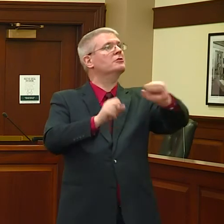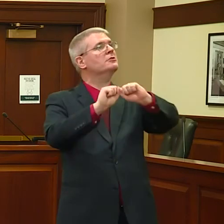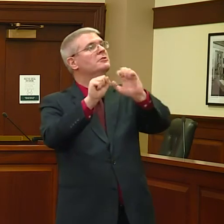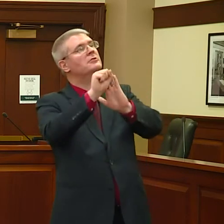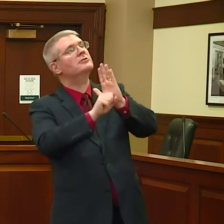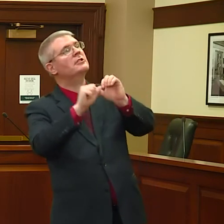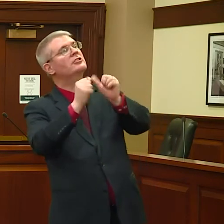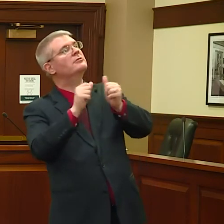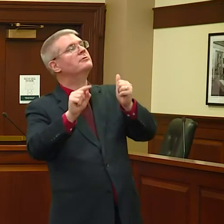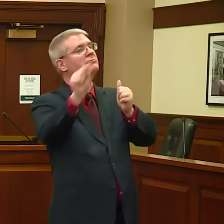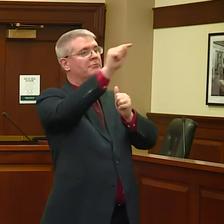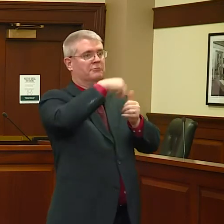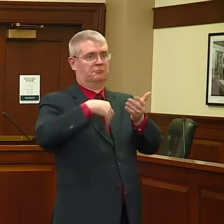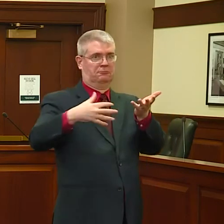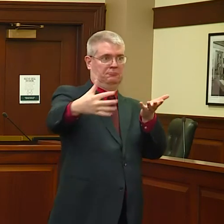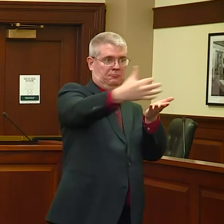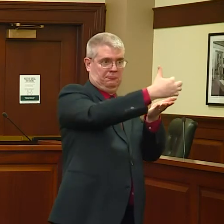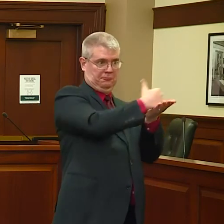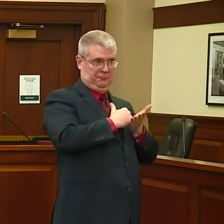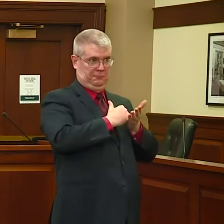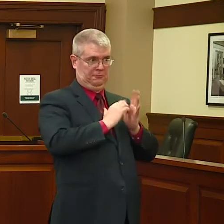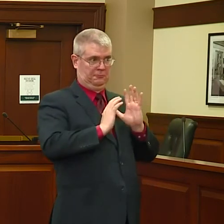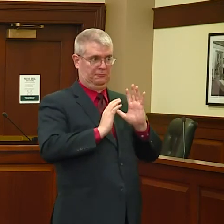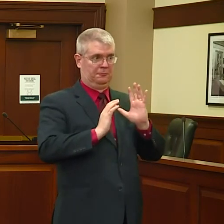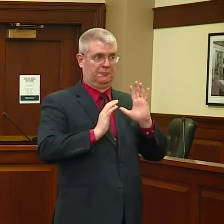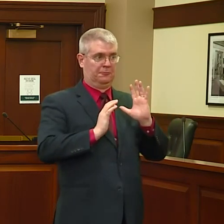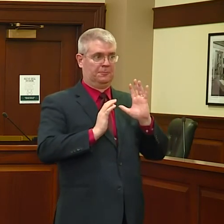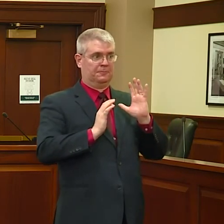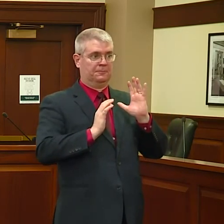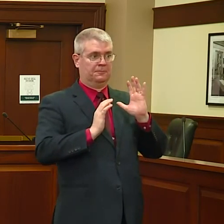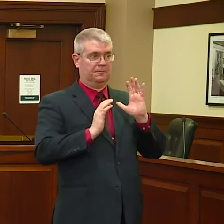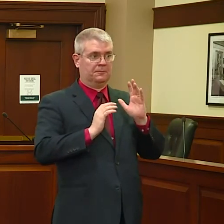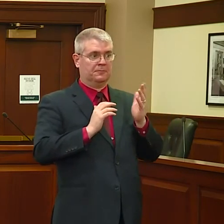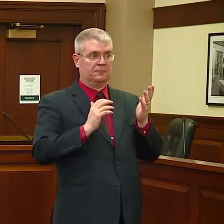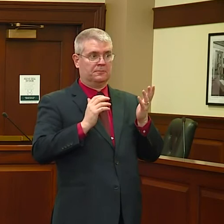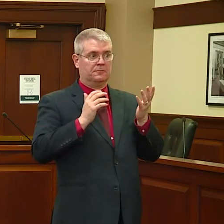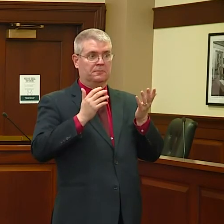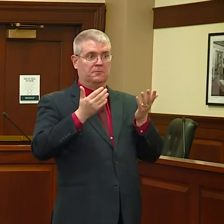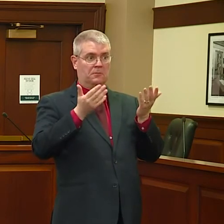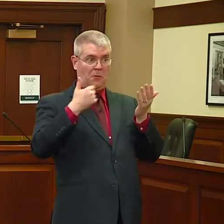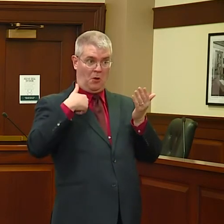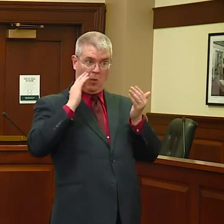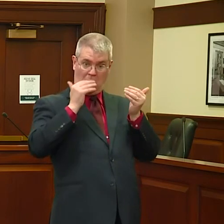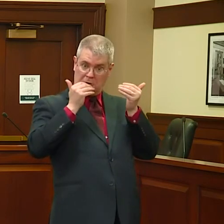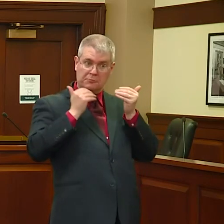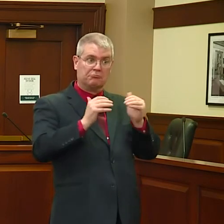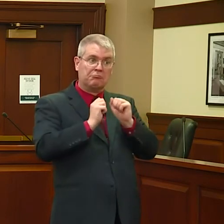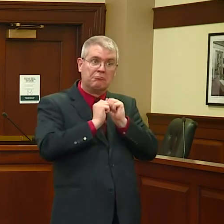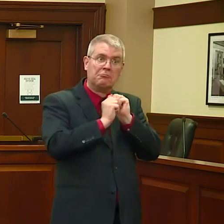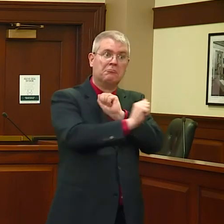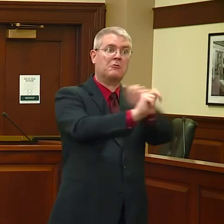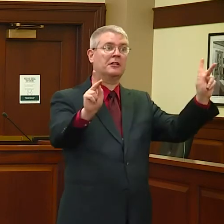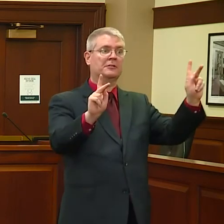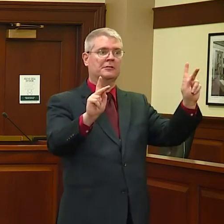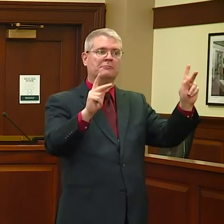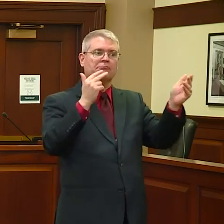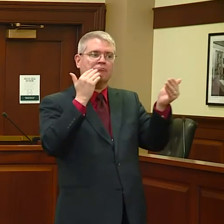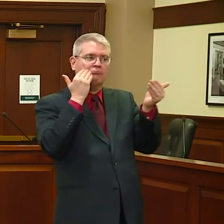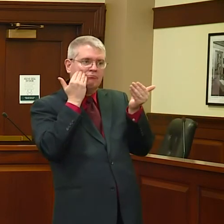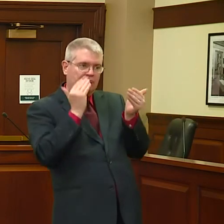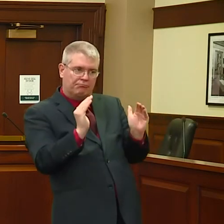have, because of some availability in the CARES money, we've